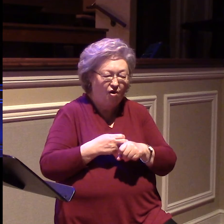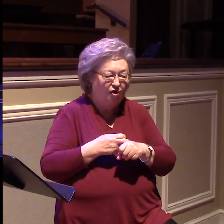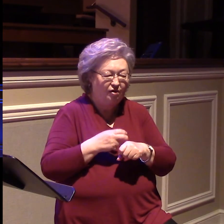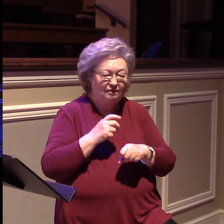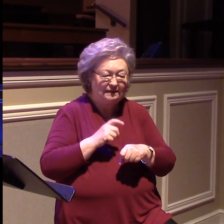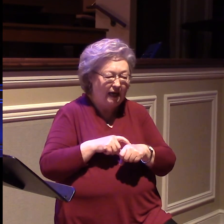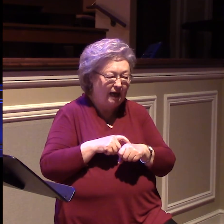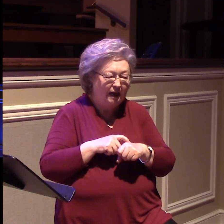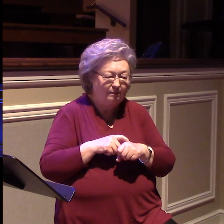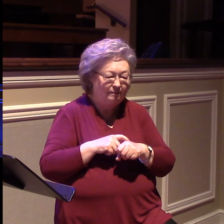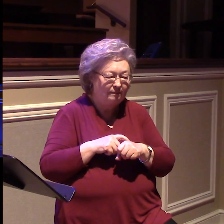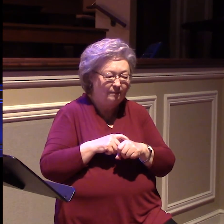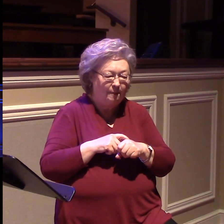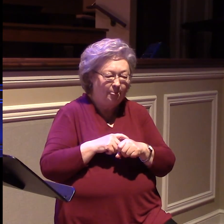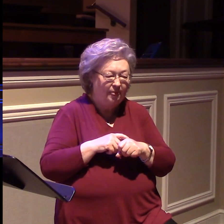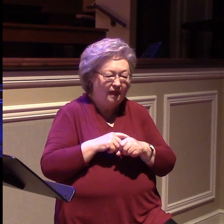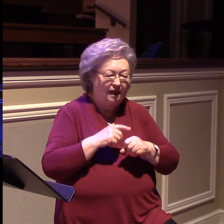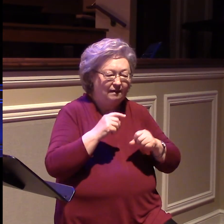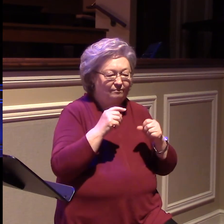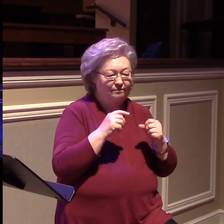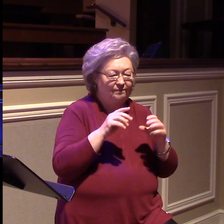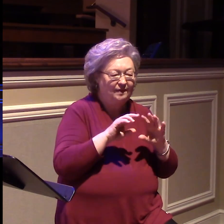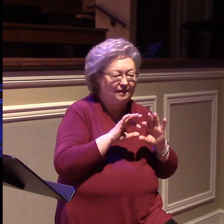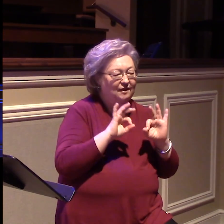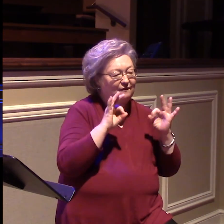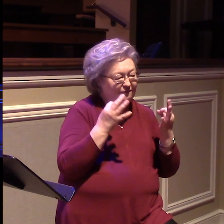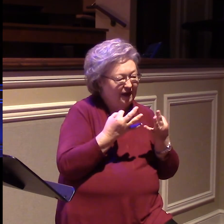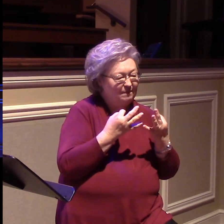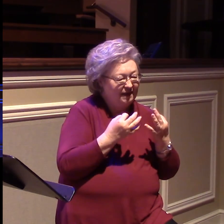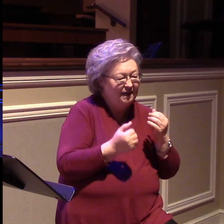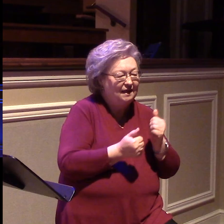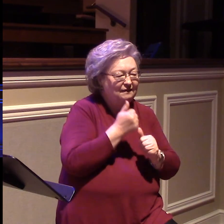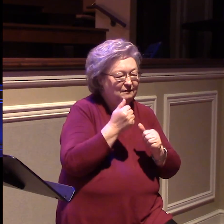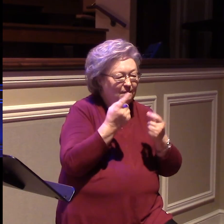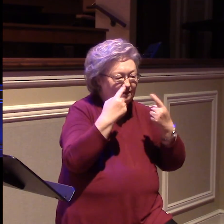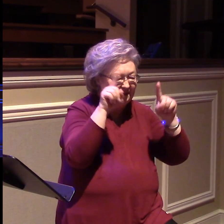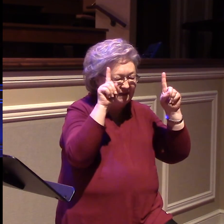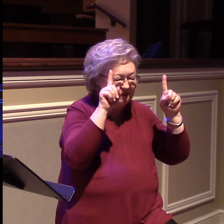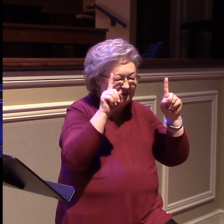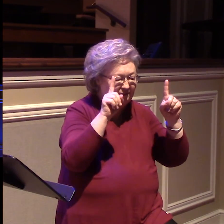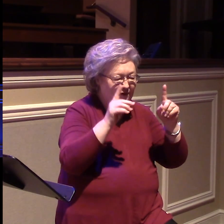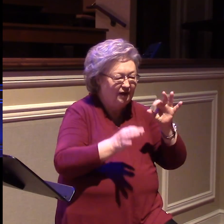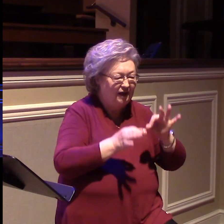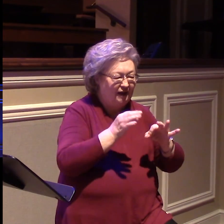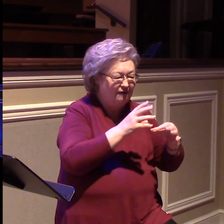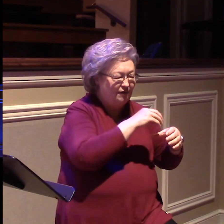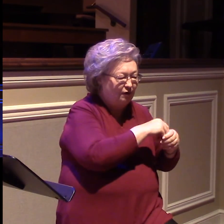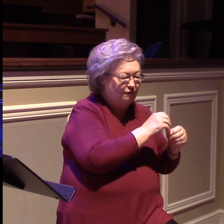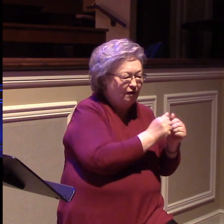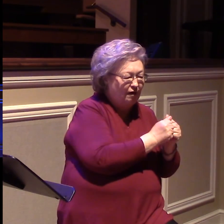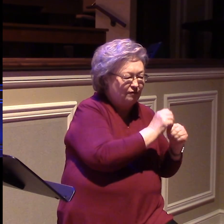family flourishes best in the family of faith. And so you can come and take the first step